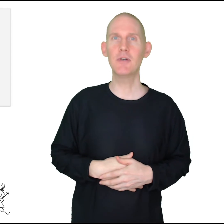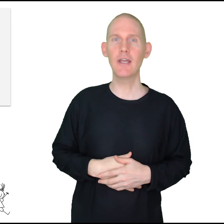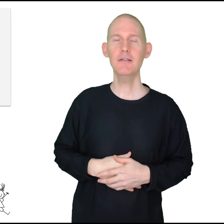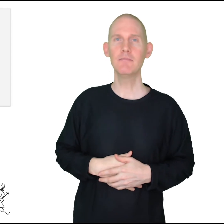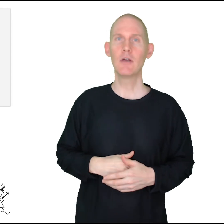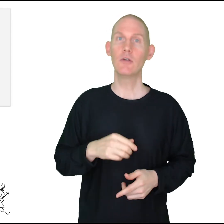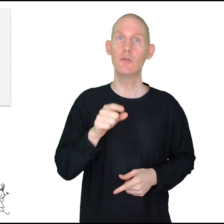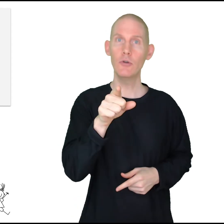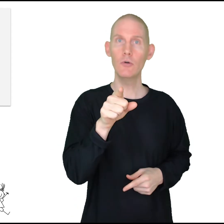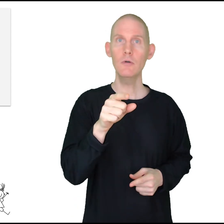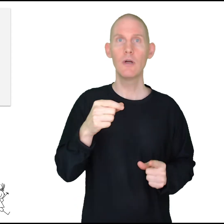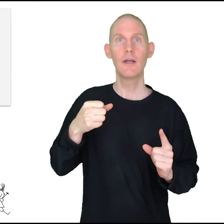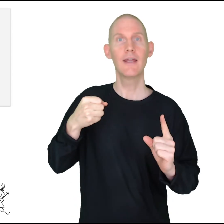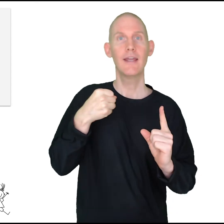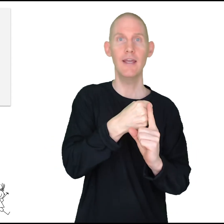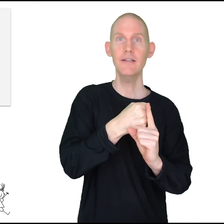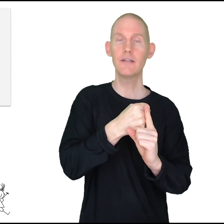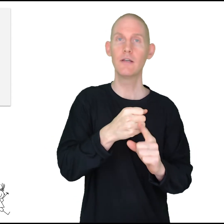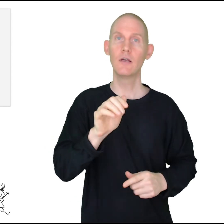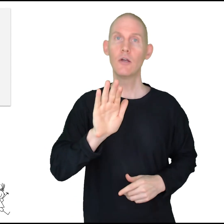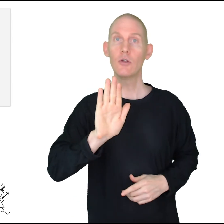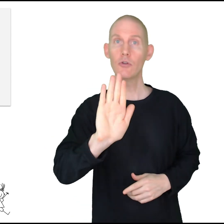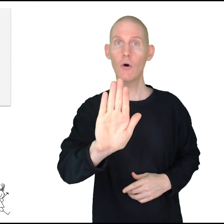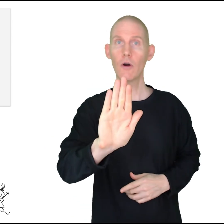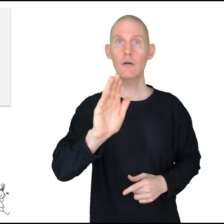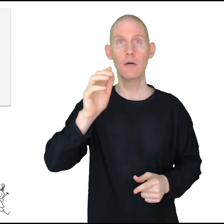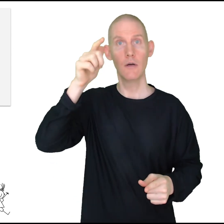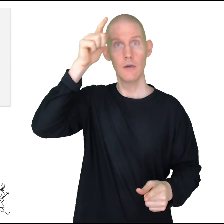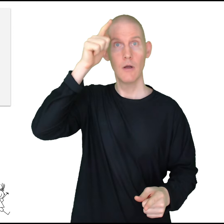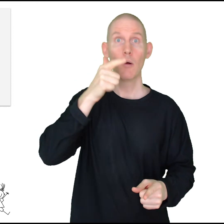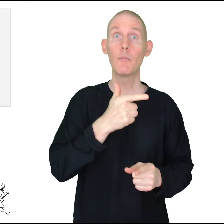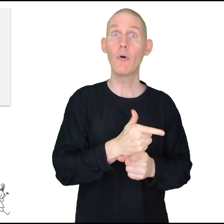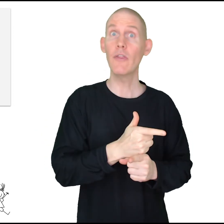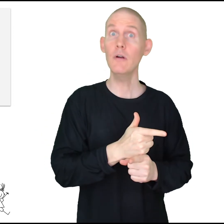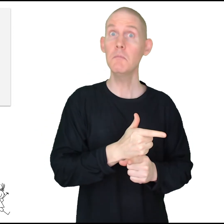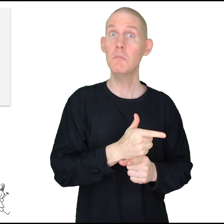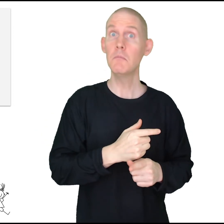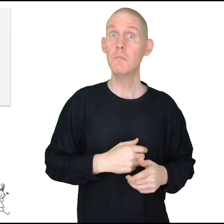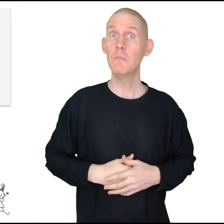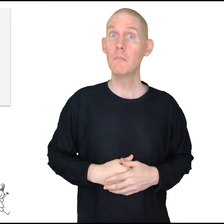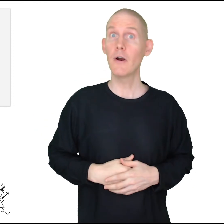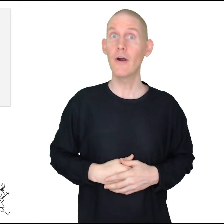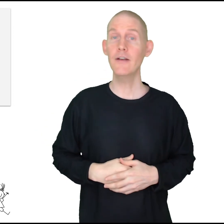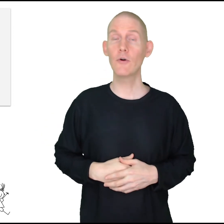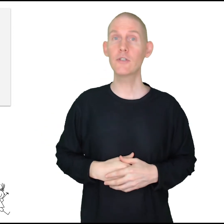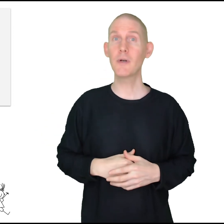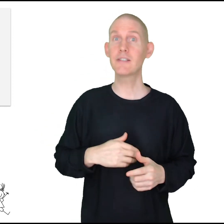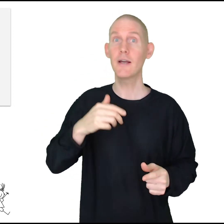again. You hit your brother. All right, notice when I sign